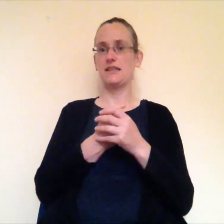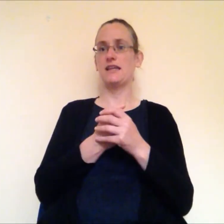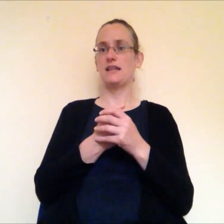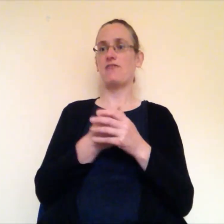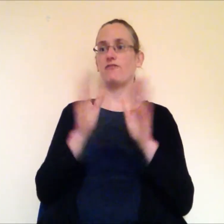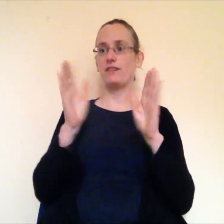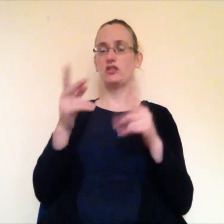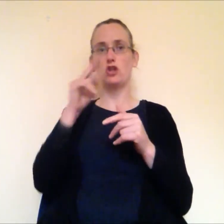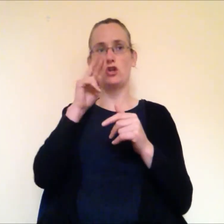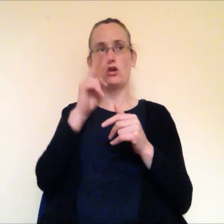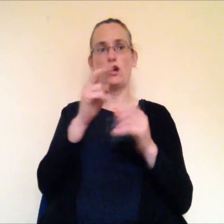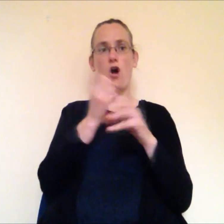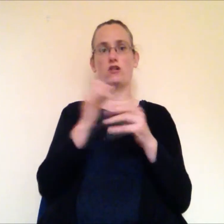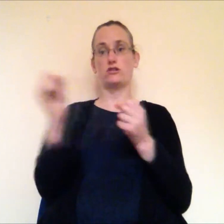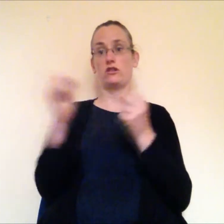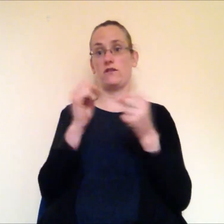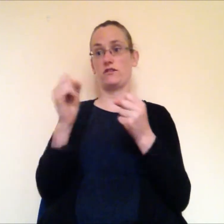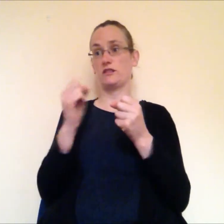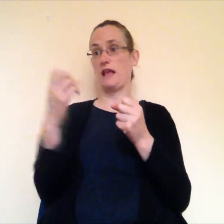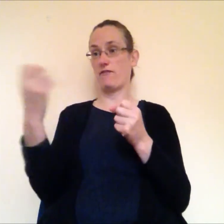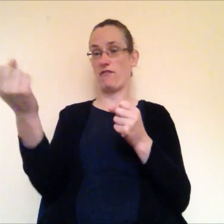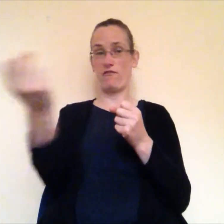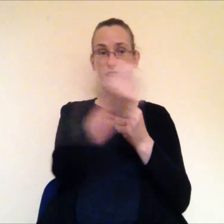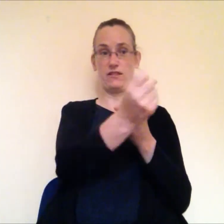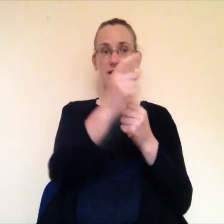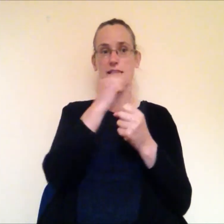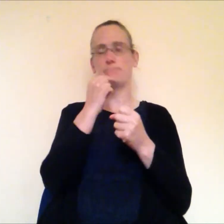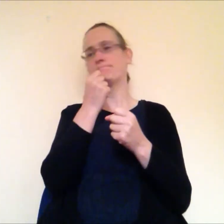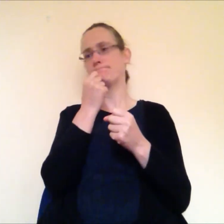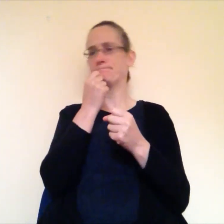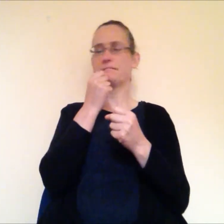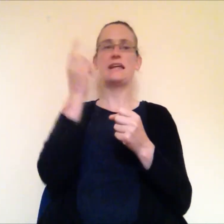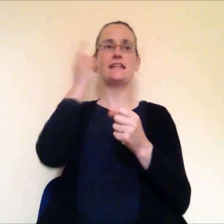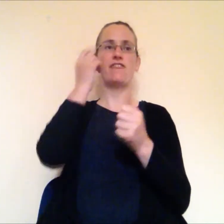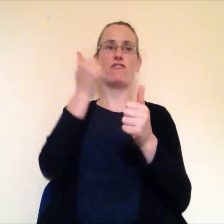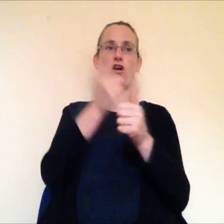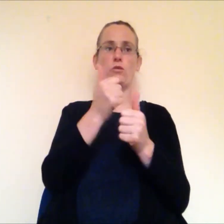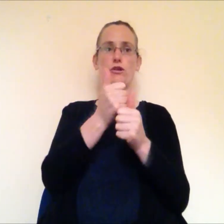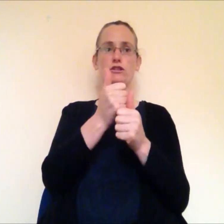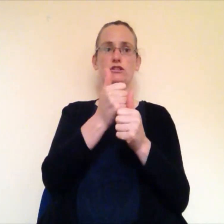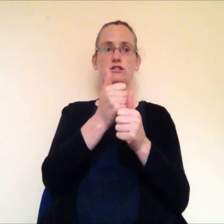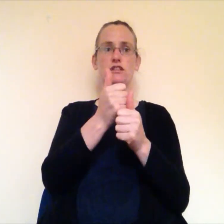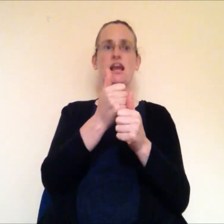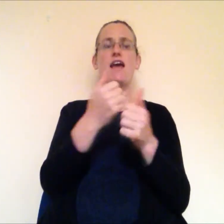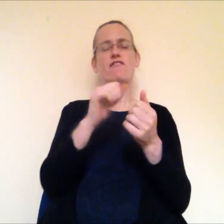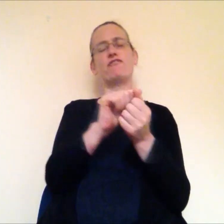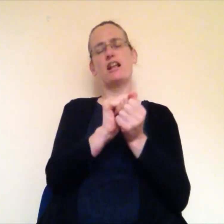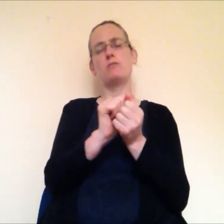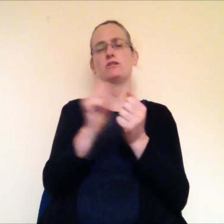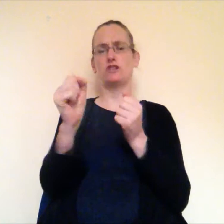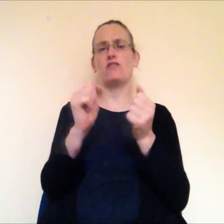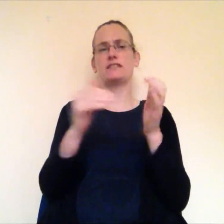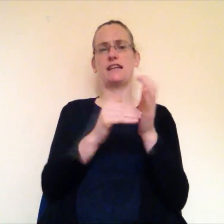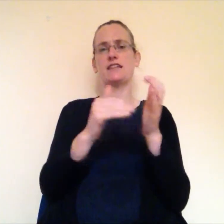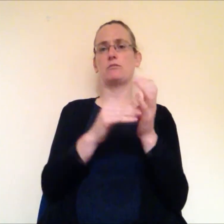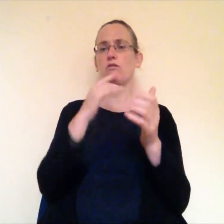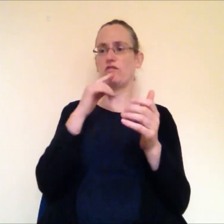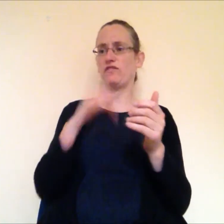the services that were provided, and they said that, oh well, Deaf Forward is doing this and it's a valuable service. However, we feel that could be provided